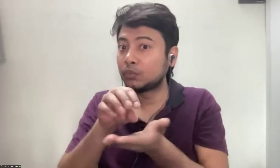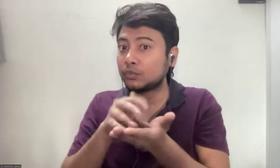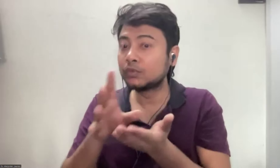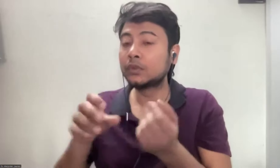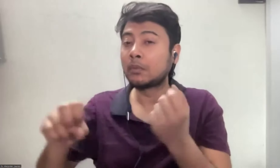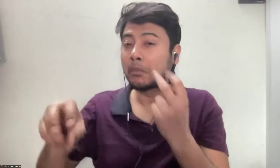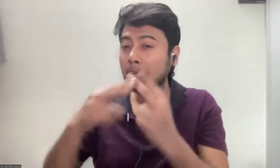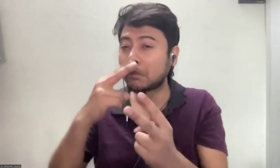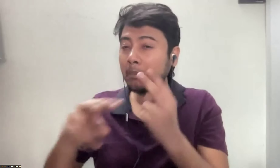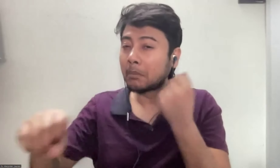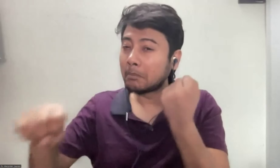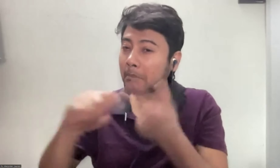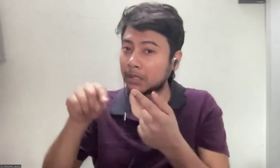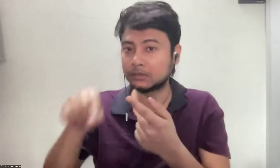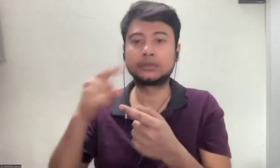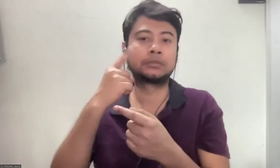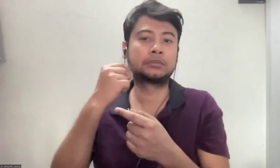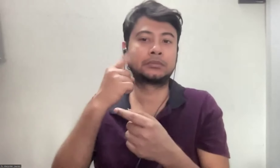Okay, so first you need a plate.